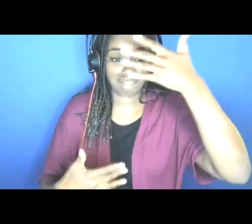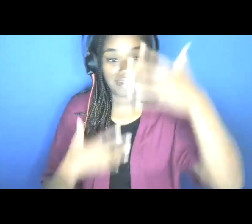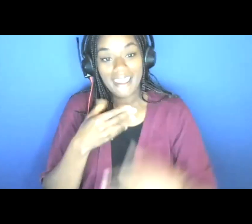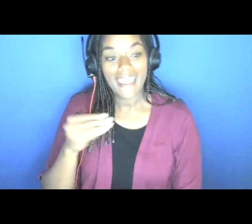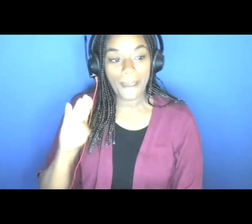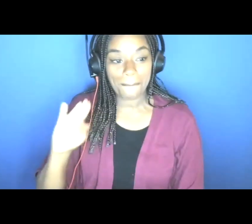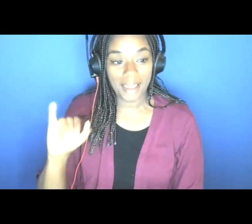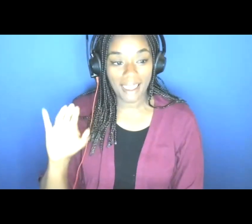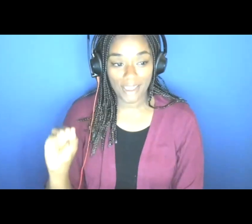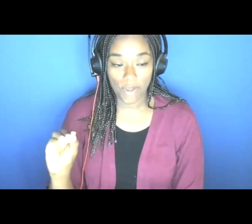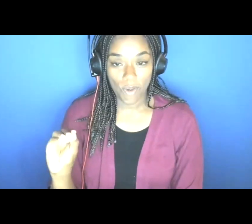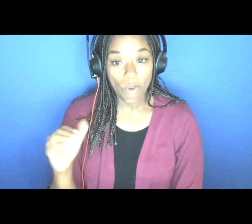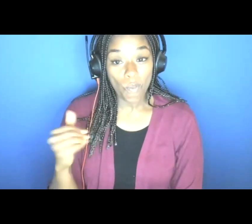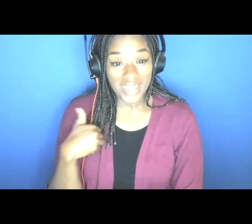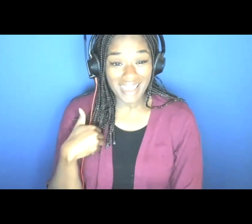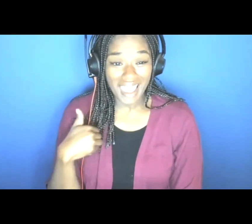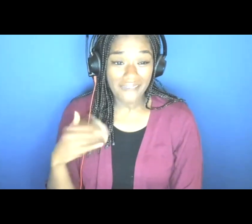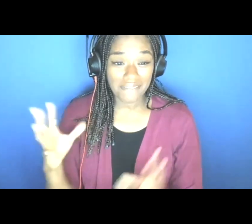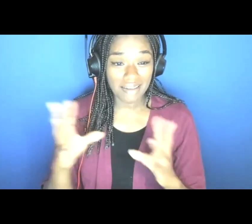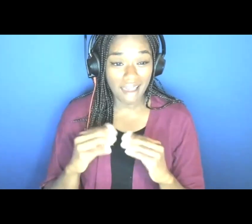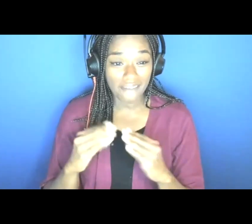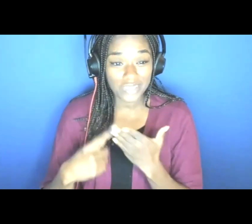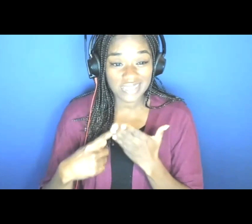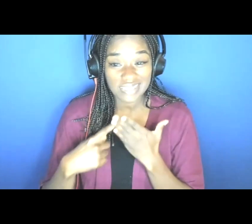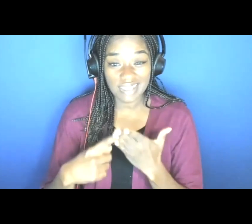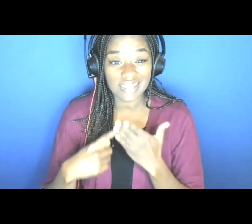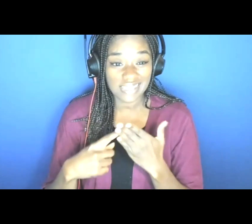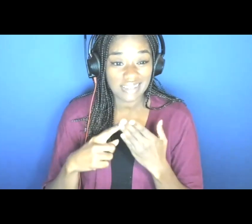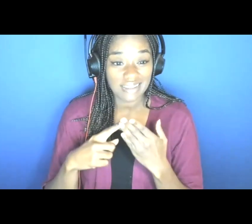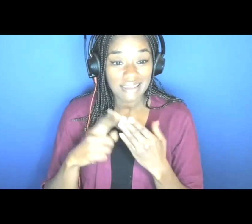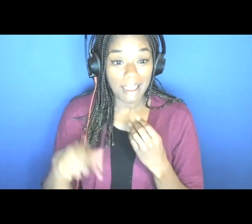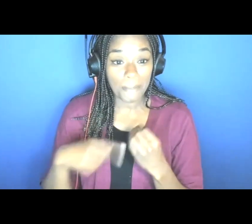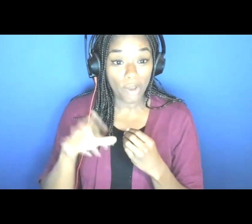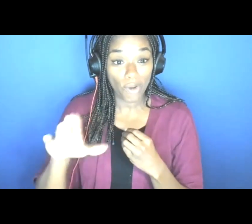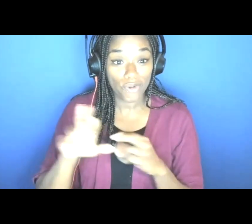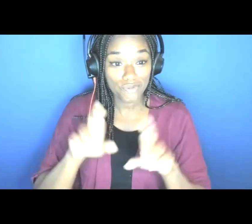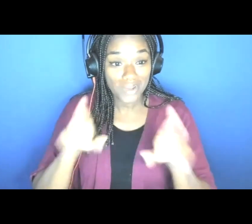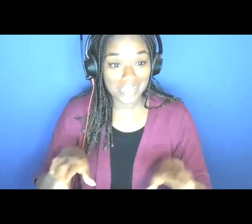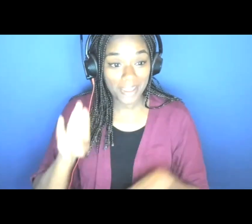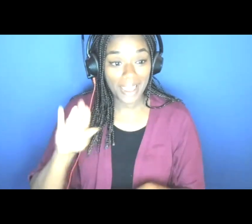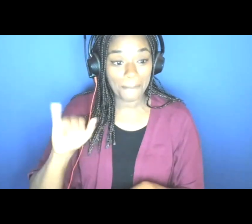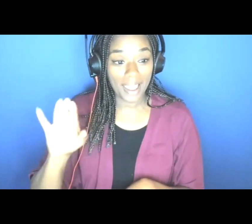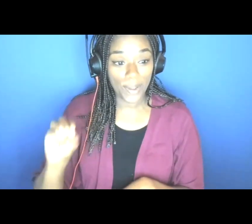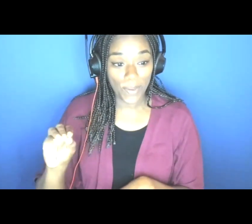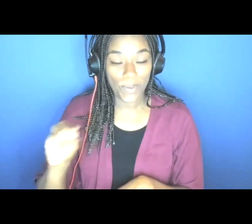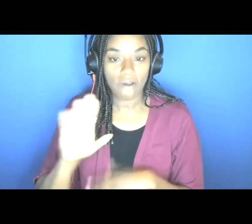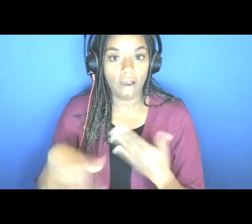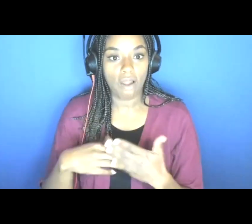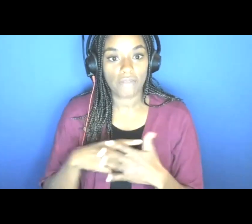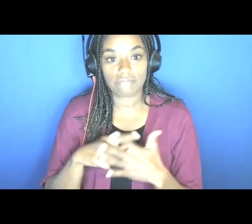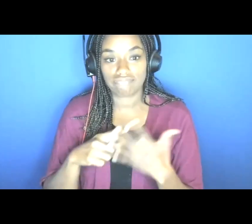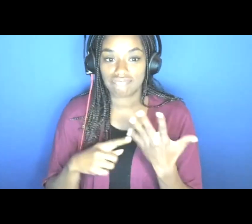We could probably have a whole conference to discuss, you know, and to talk about her resume and her bio and so forth. I mean, all of her many